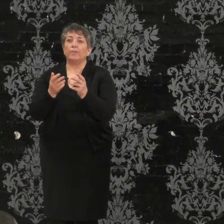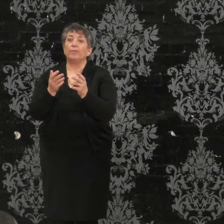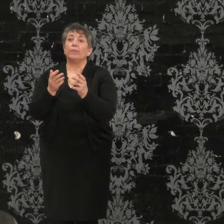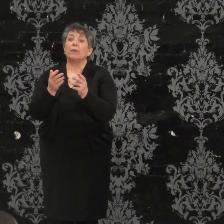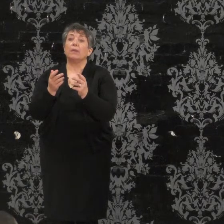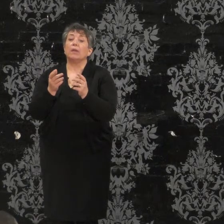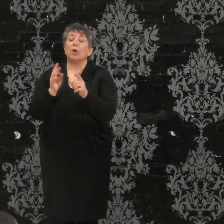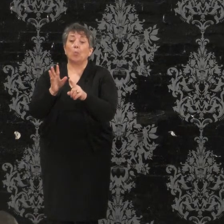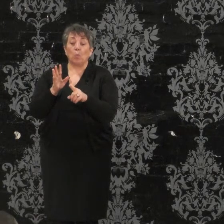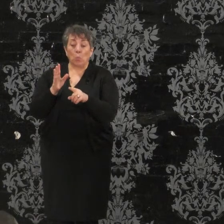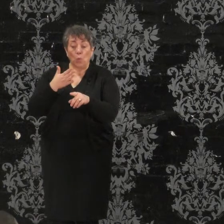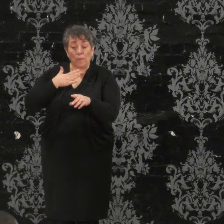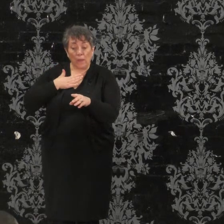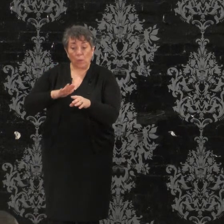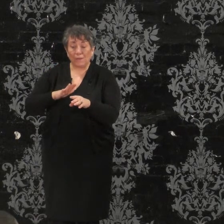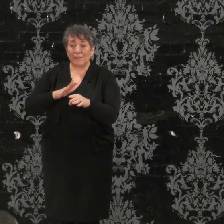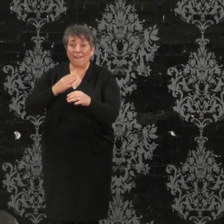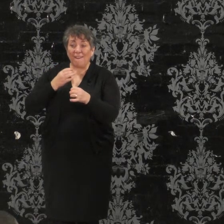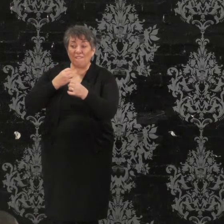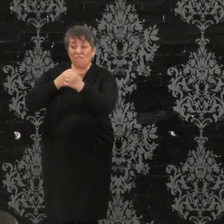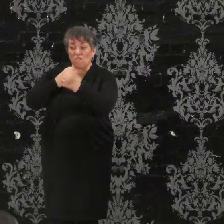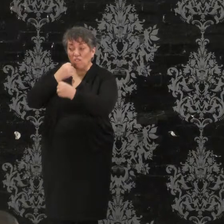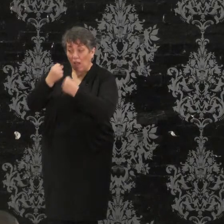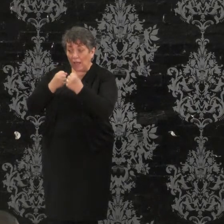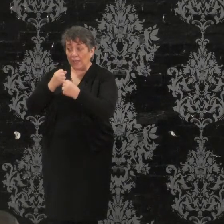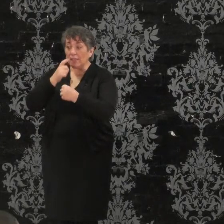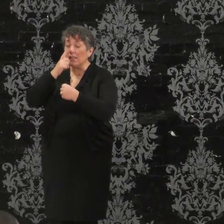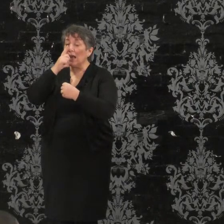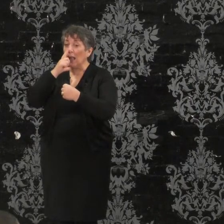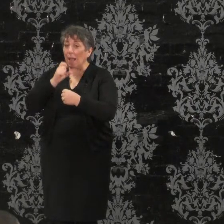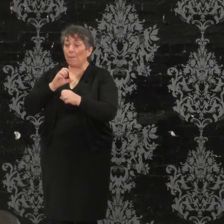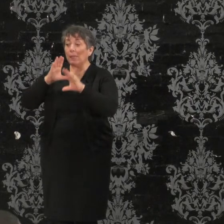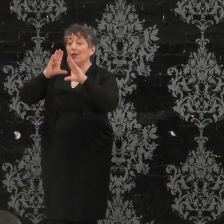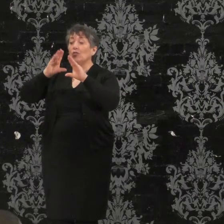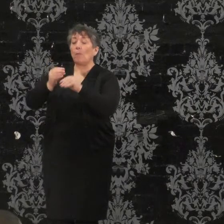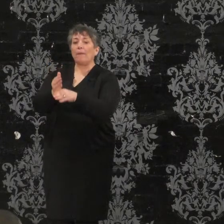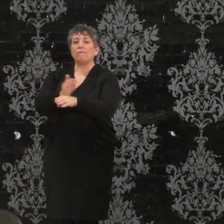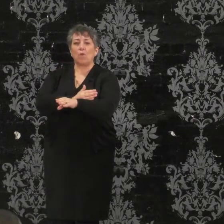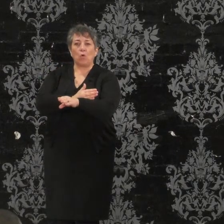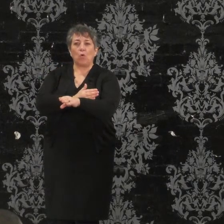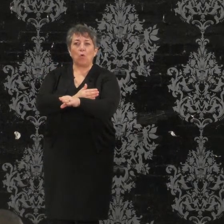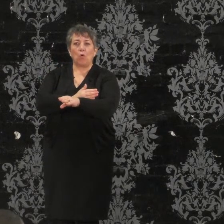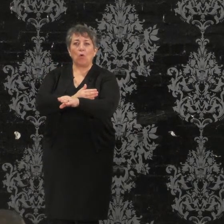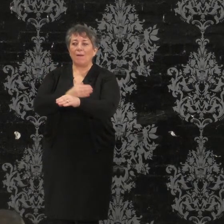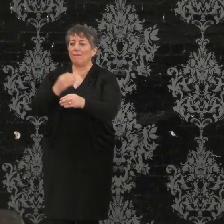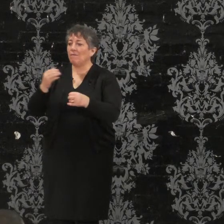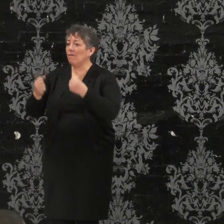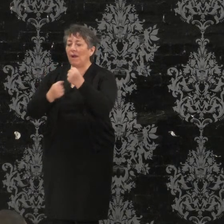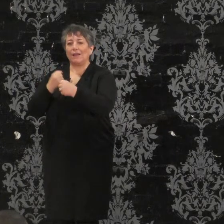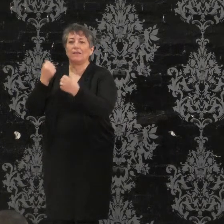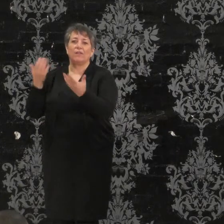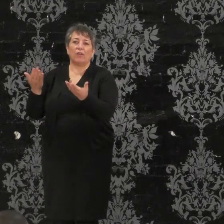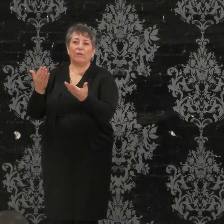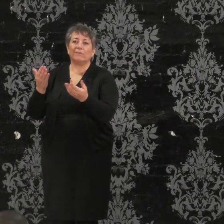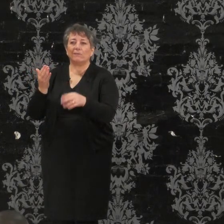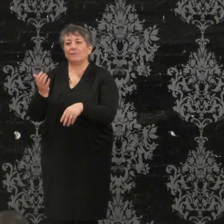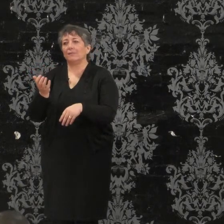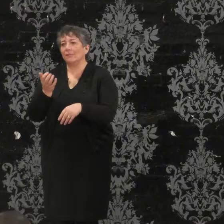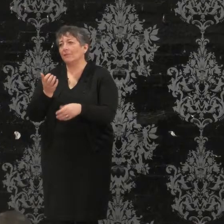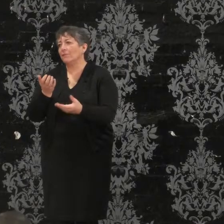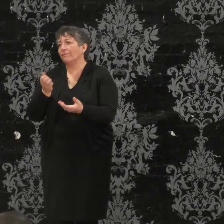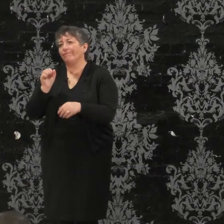is preventable, not inevitable, something I passionately believe. Rather than a